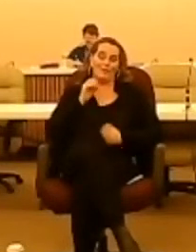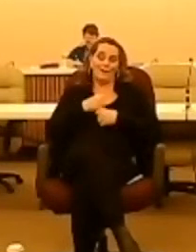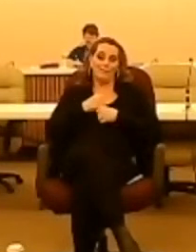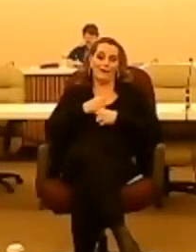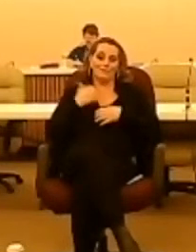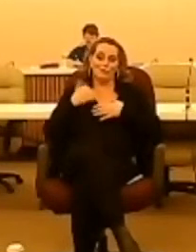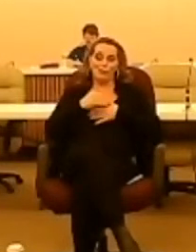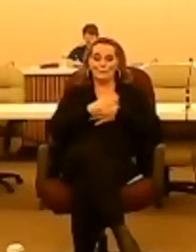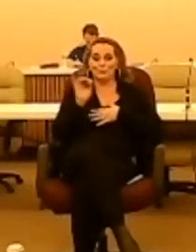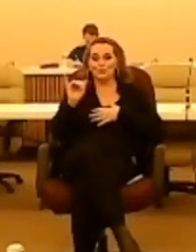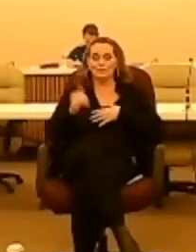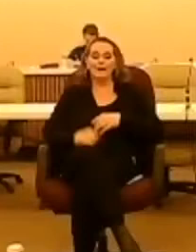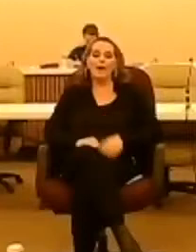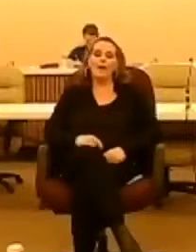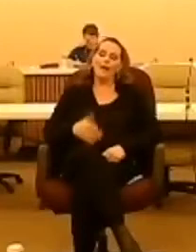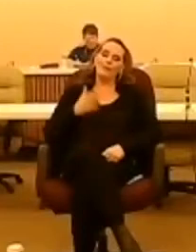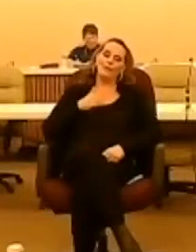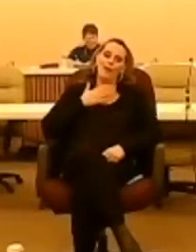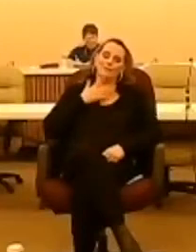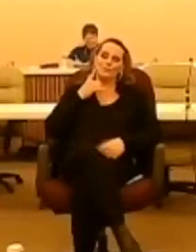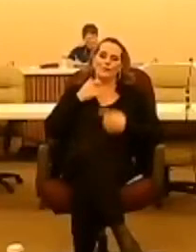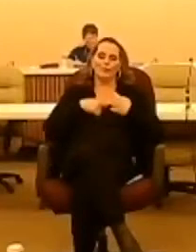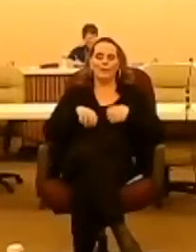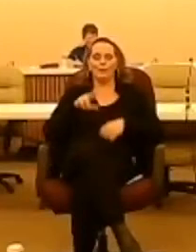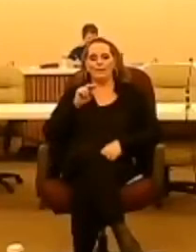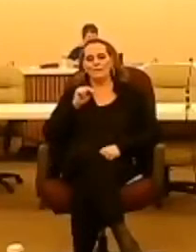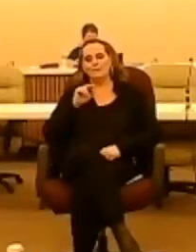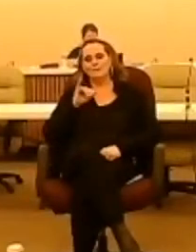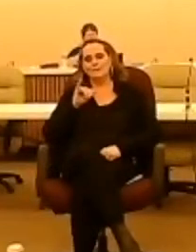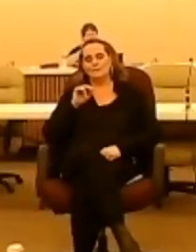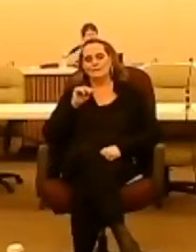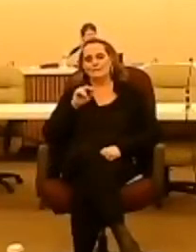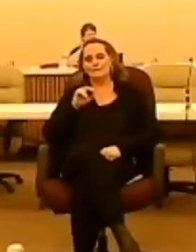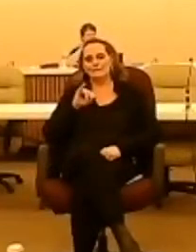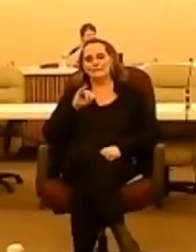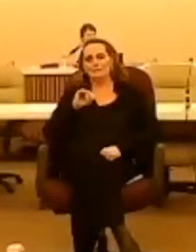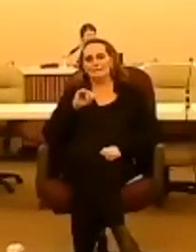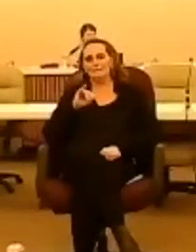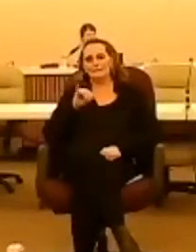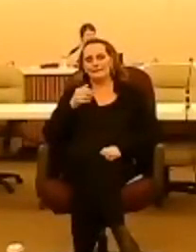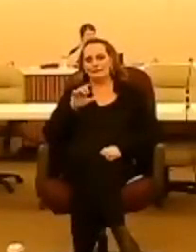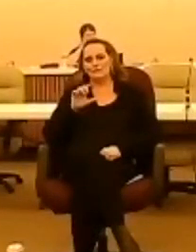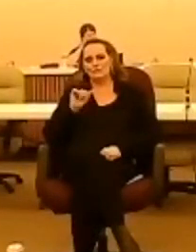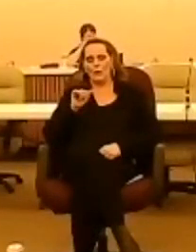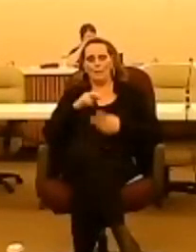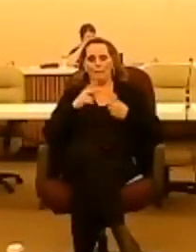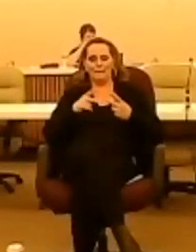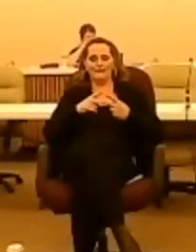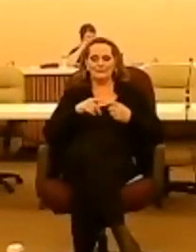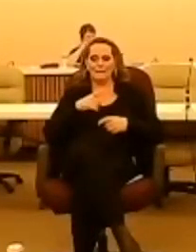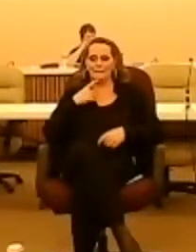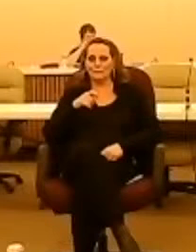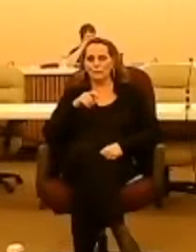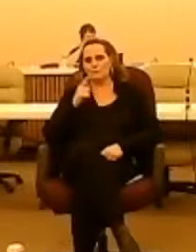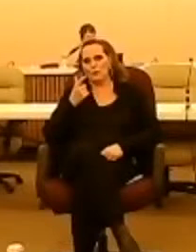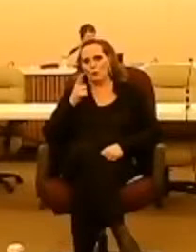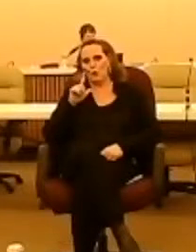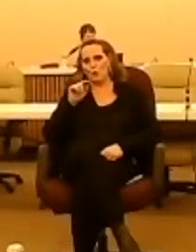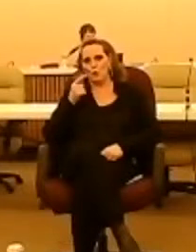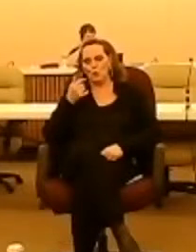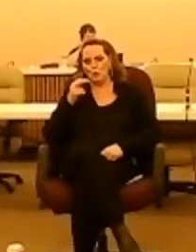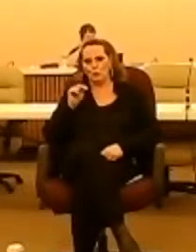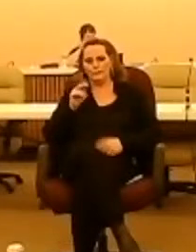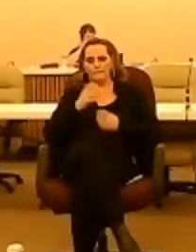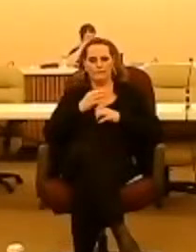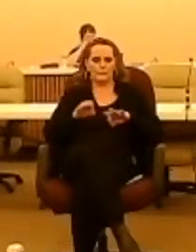And they were also happy to hear about the Ninja place that was going to open up and be gluten-free. And I heard someone talking